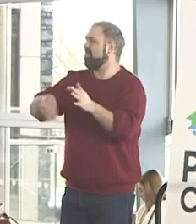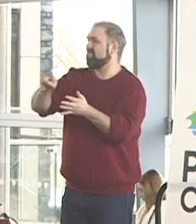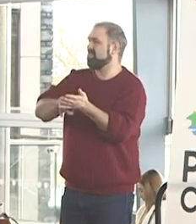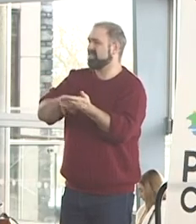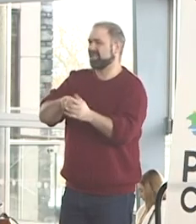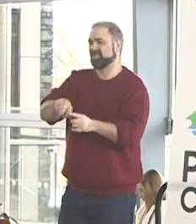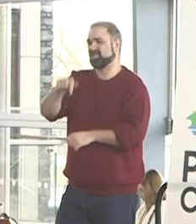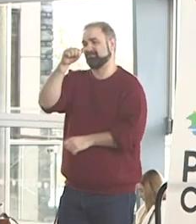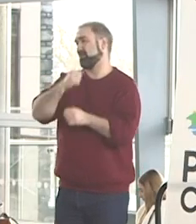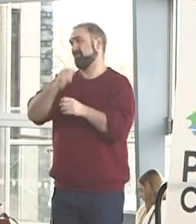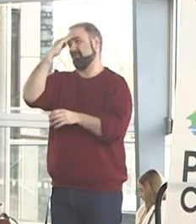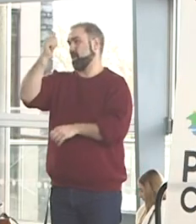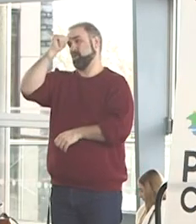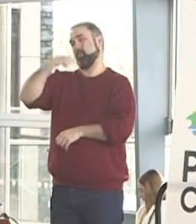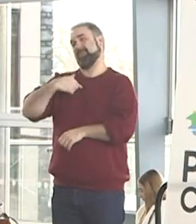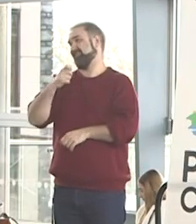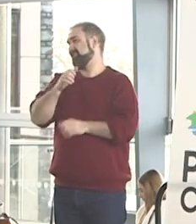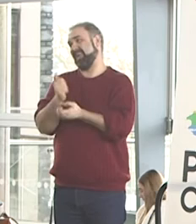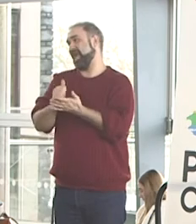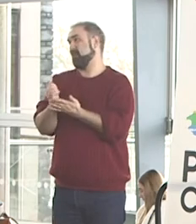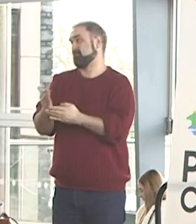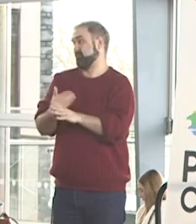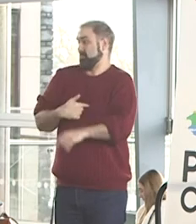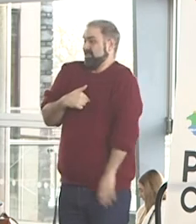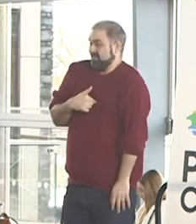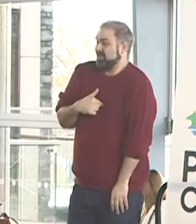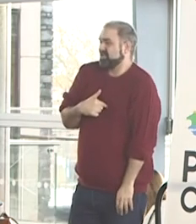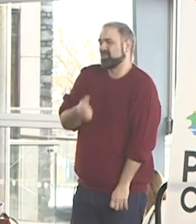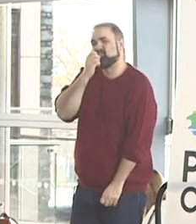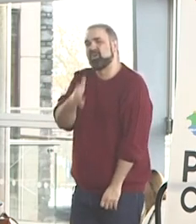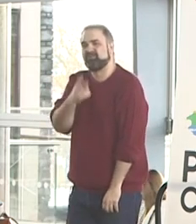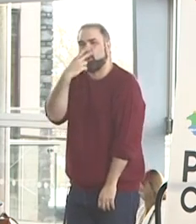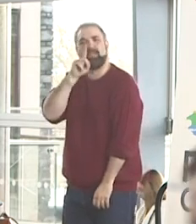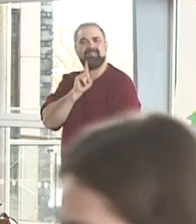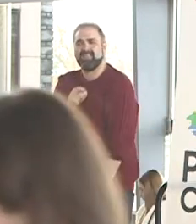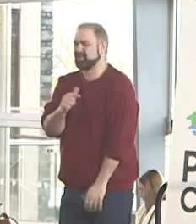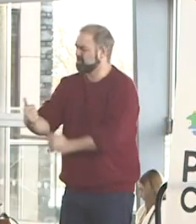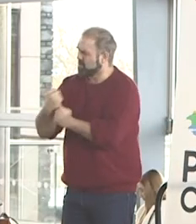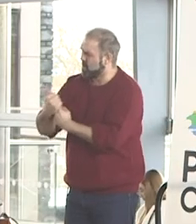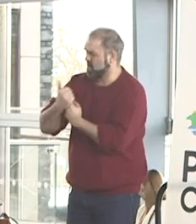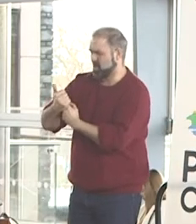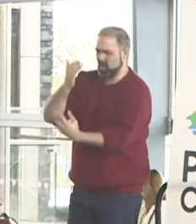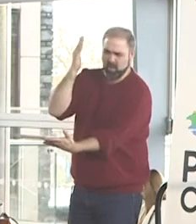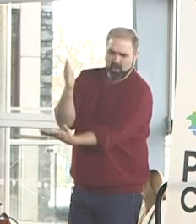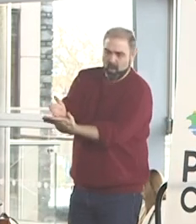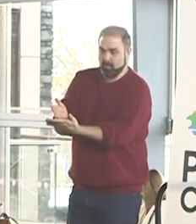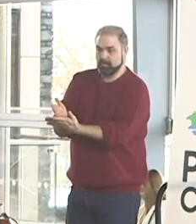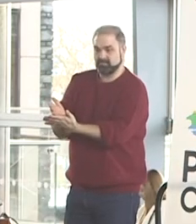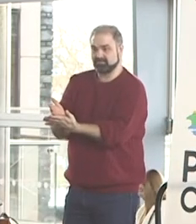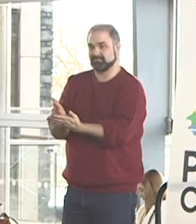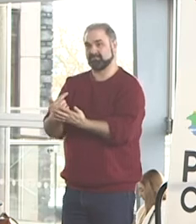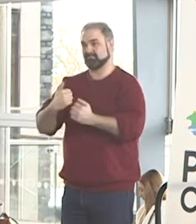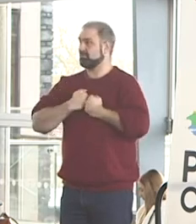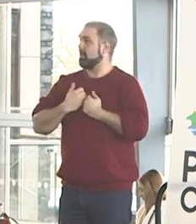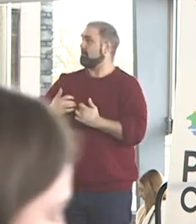was gay before I did. She was a wonderful old girl and incredibly supportive, and made